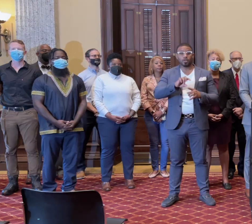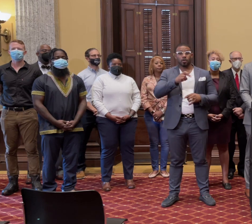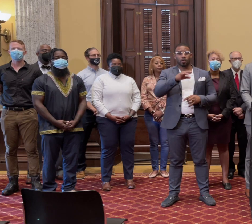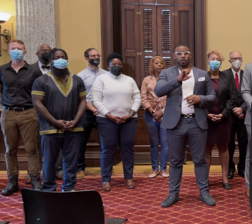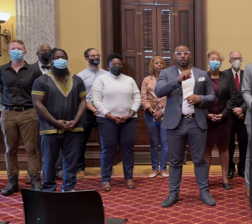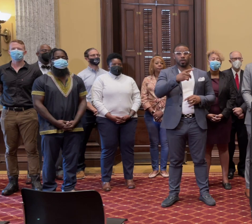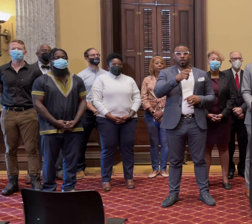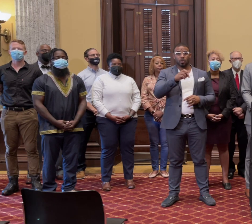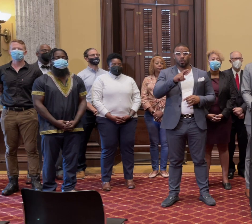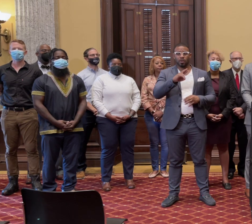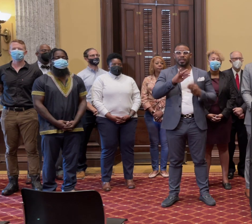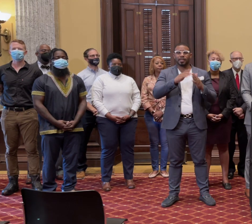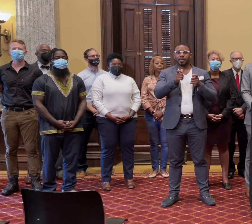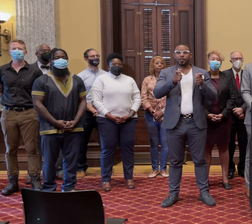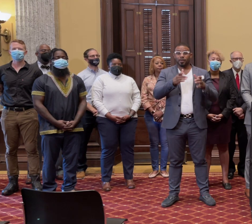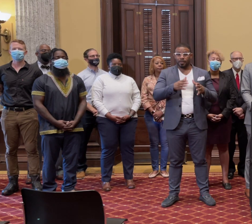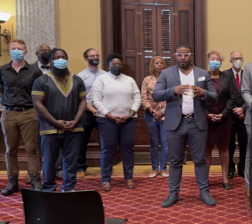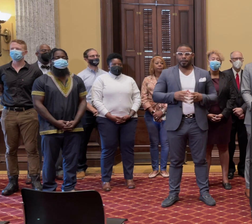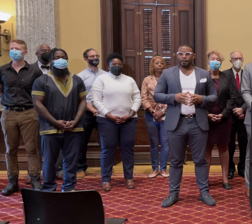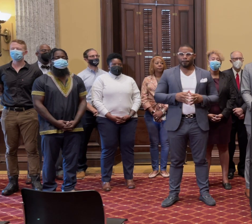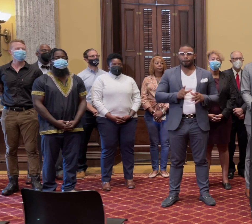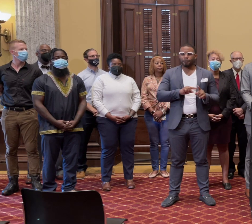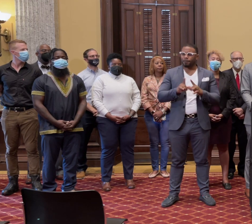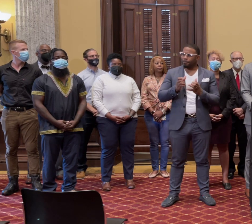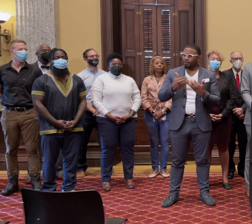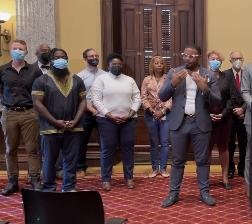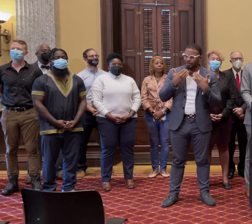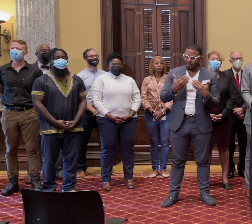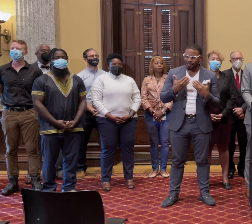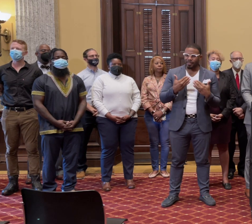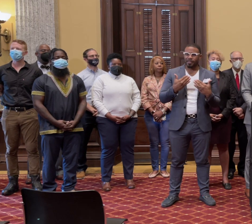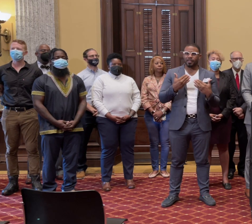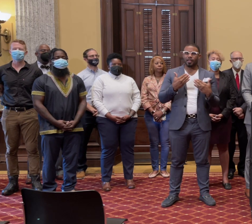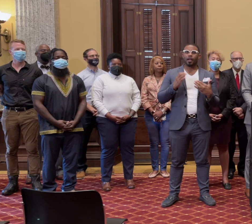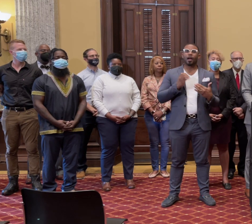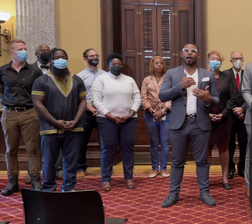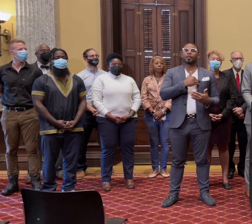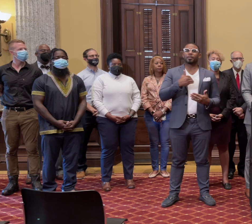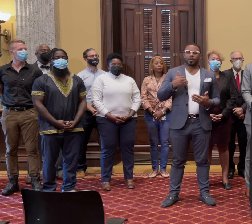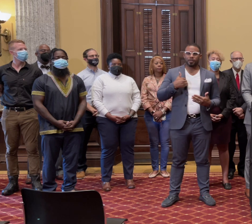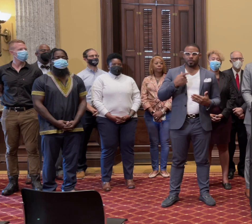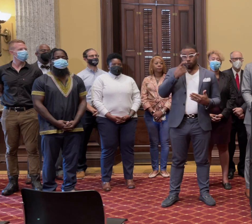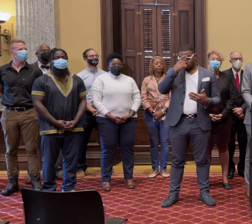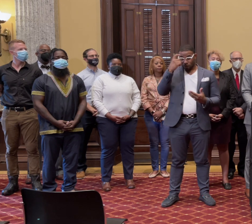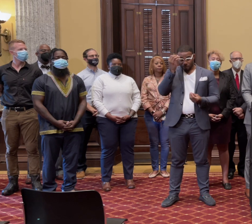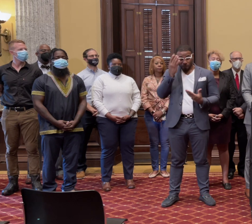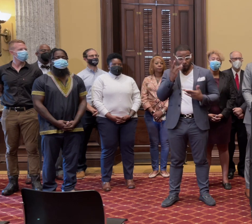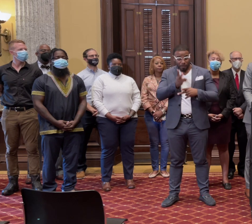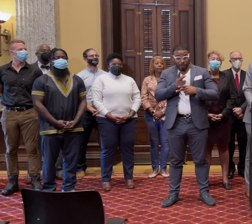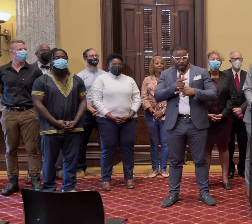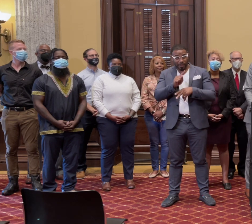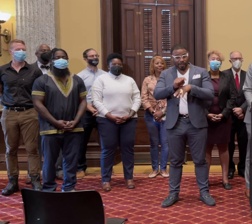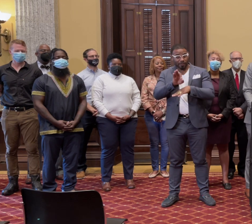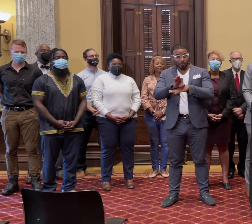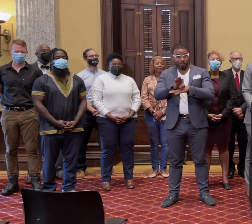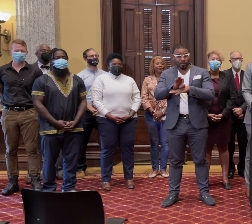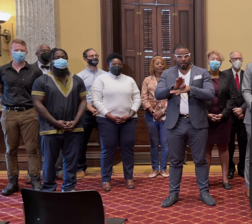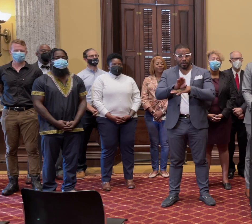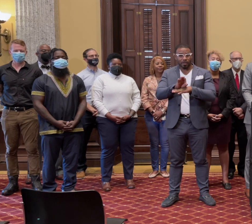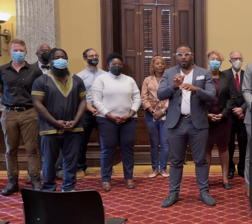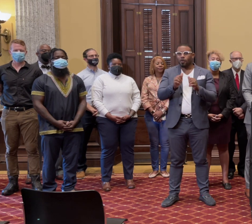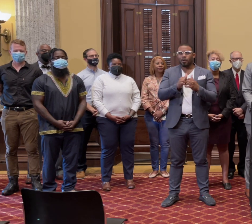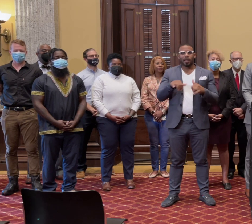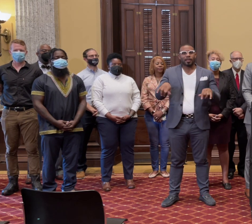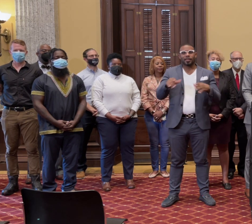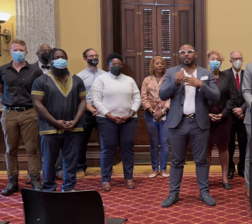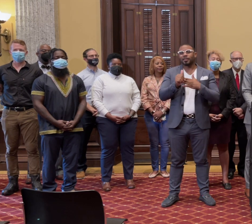Shorter, our city administrator. I also want to thank our members of the Trauma-Informed Care Task Force, without